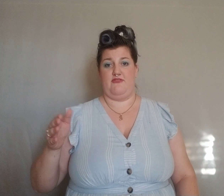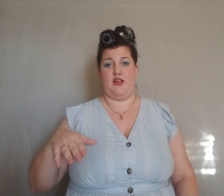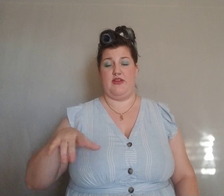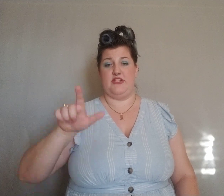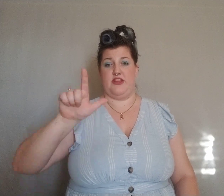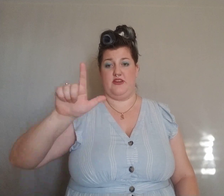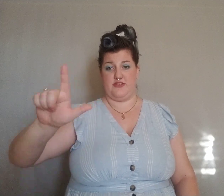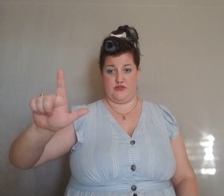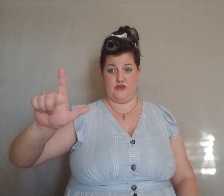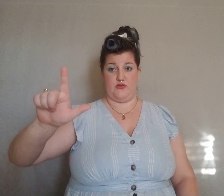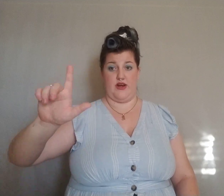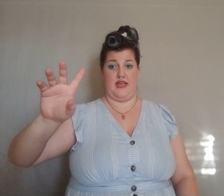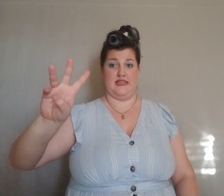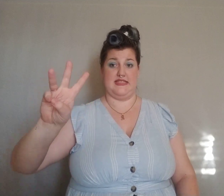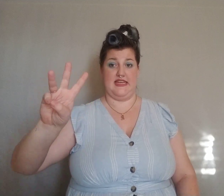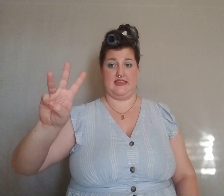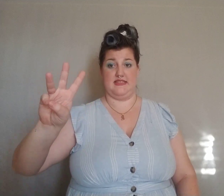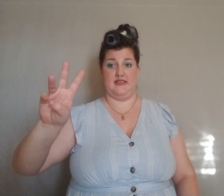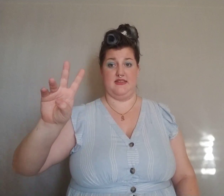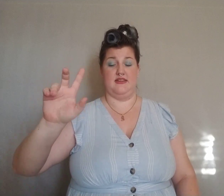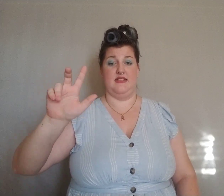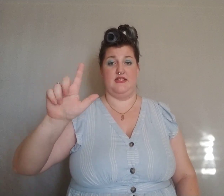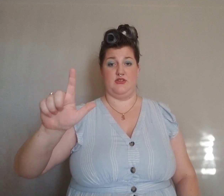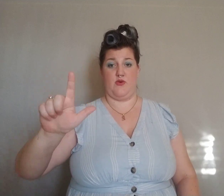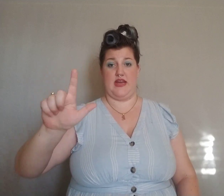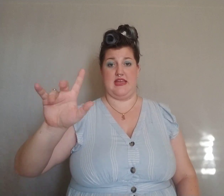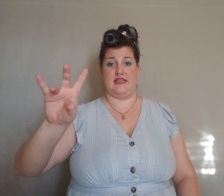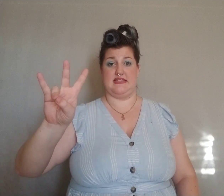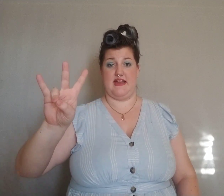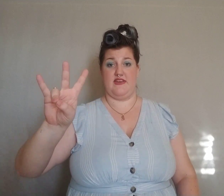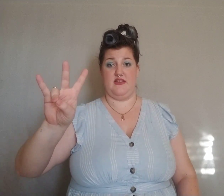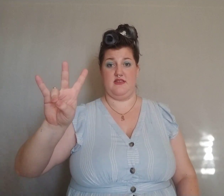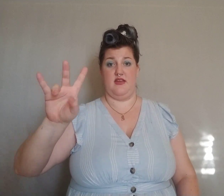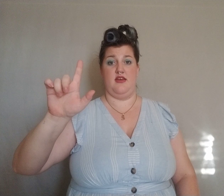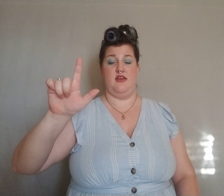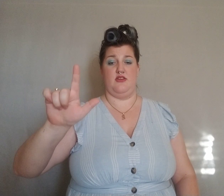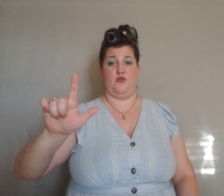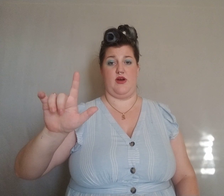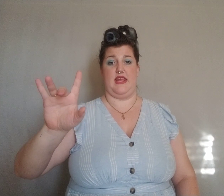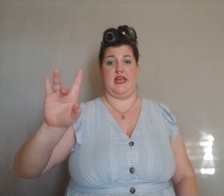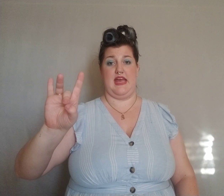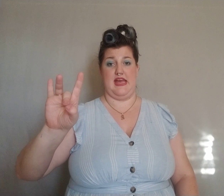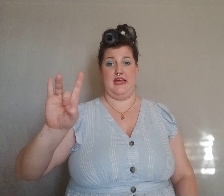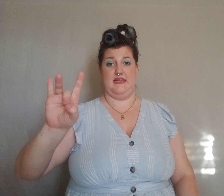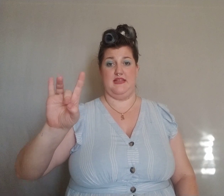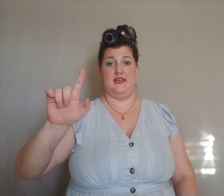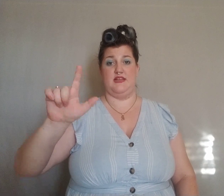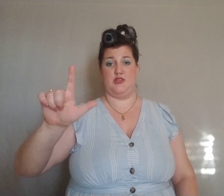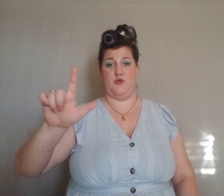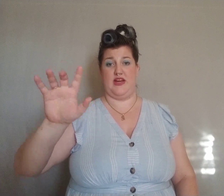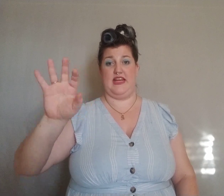following each other. So 26, 27, 28,